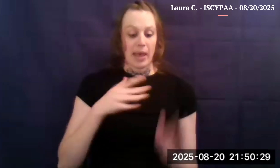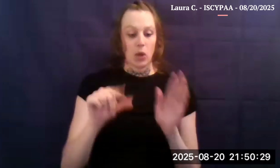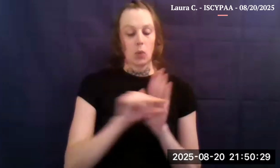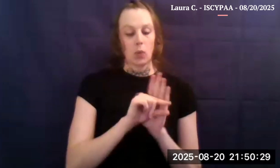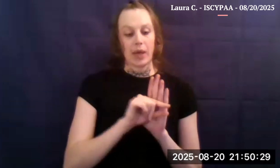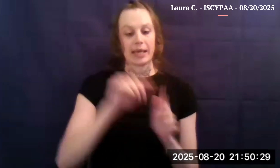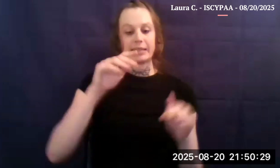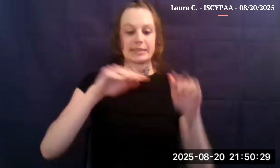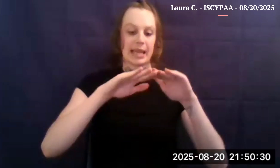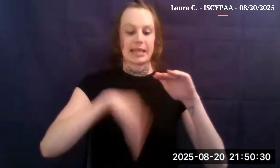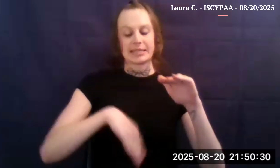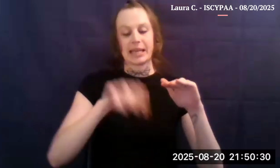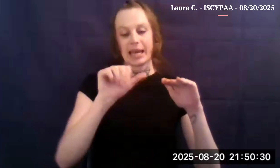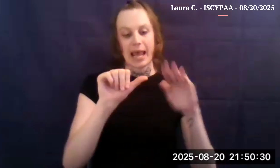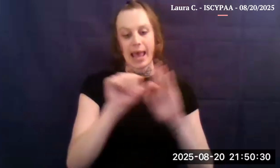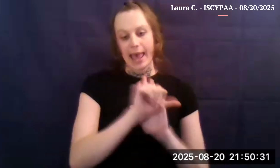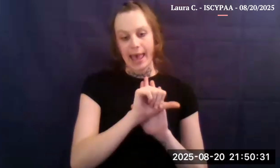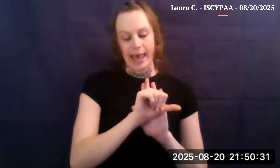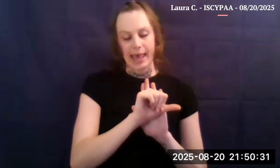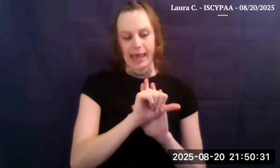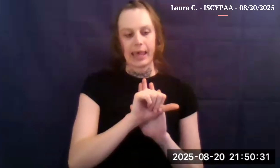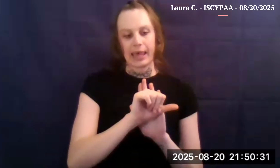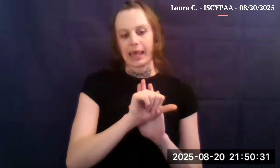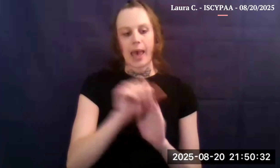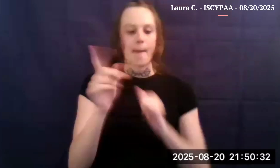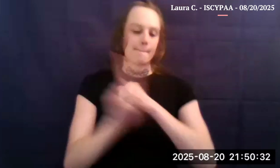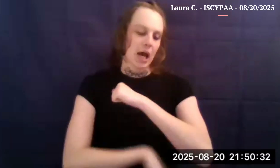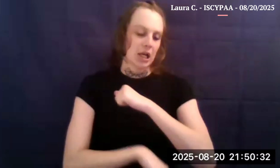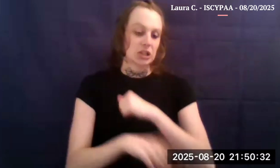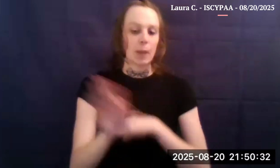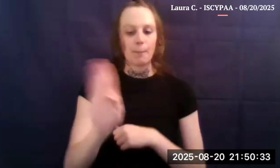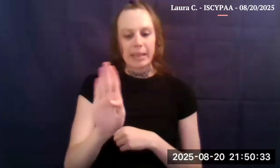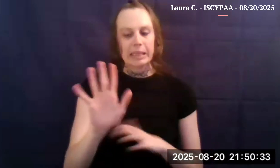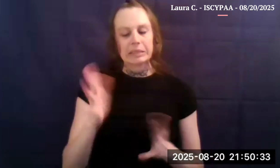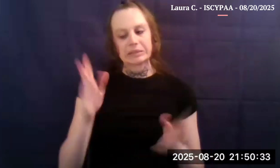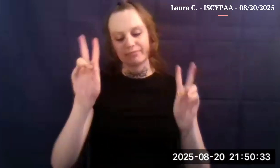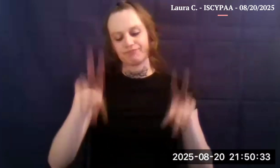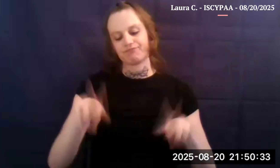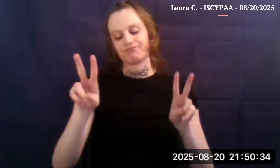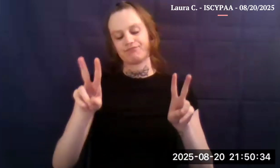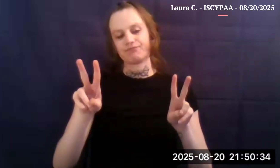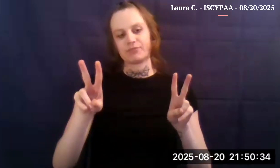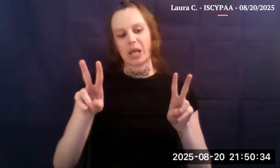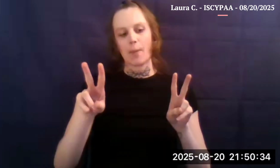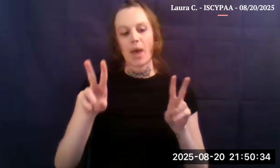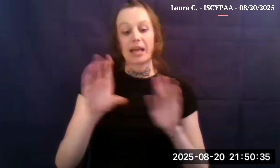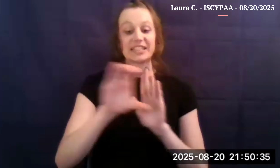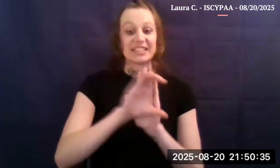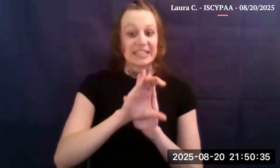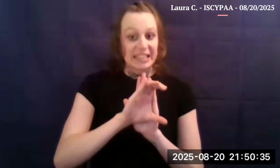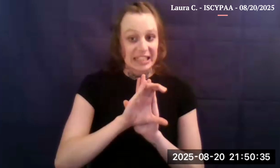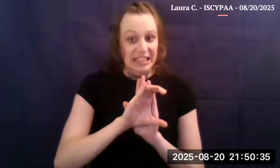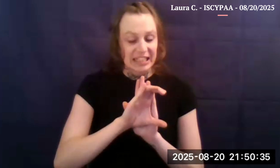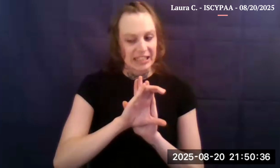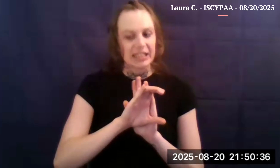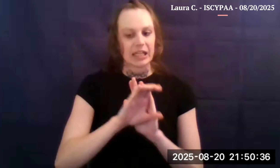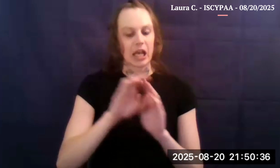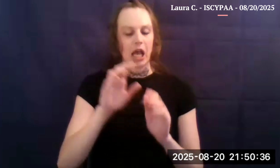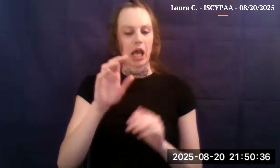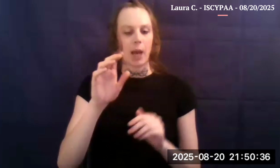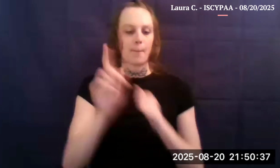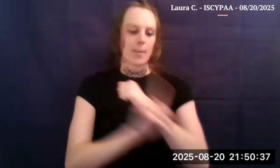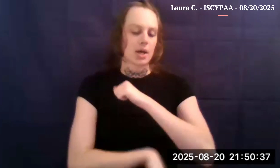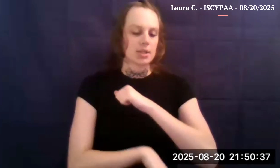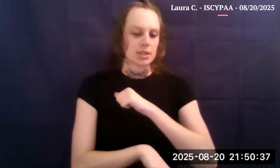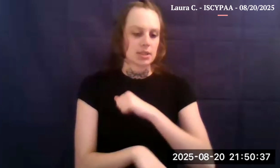frowned upon, but if I dared bring home a C, like it was grounding. It was straight A's were expected from me. She put me